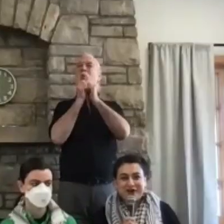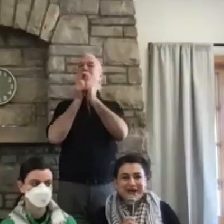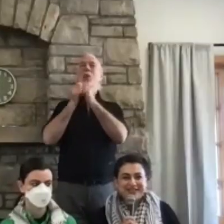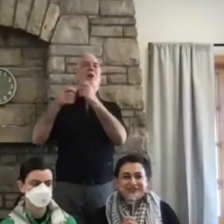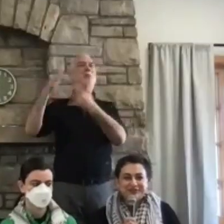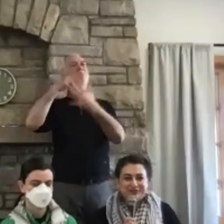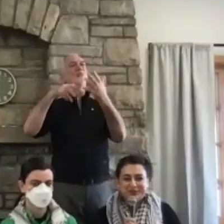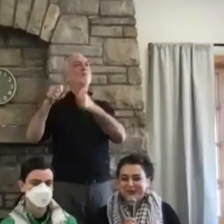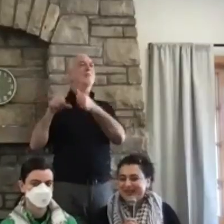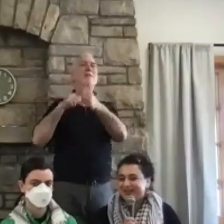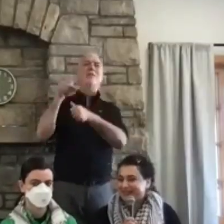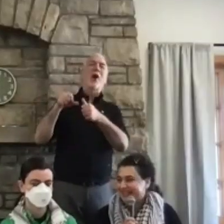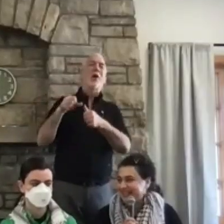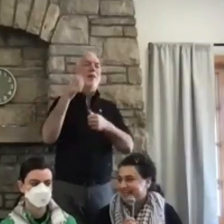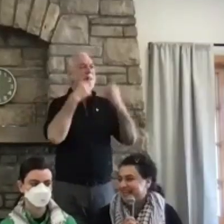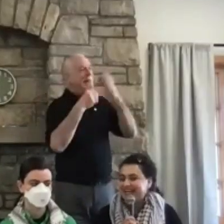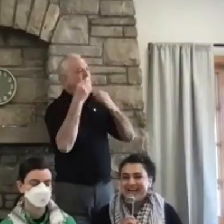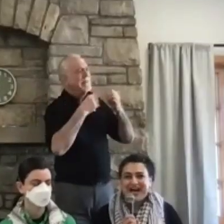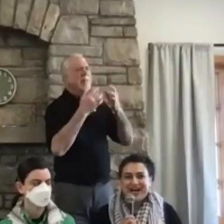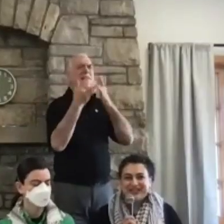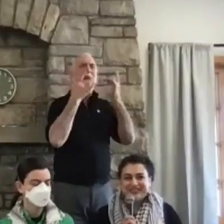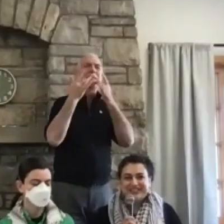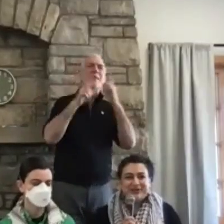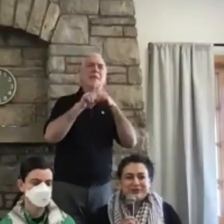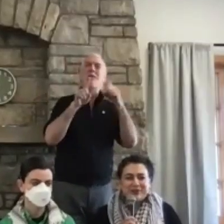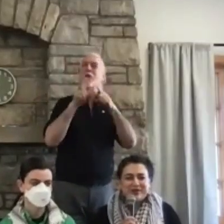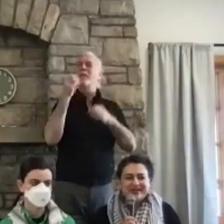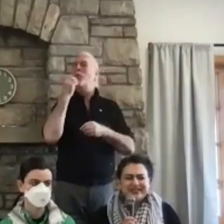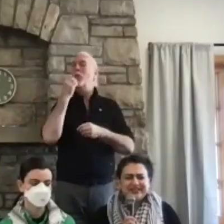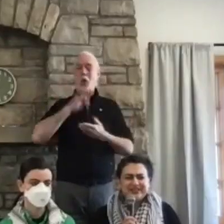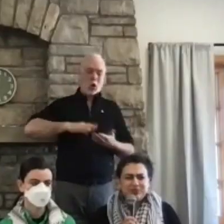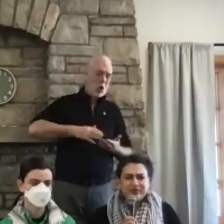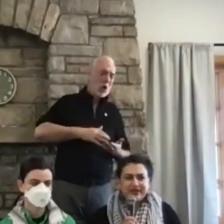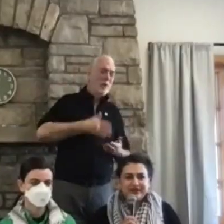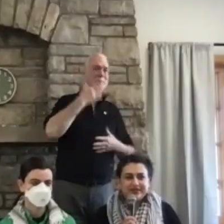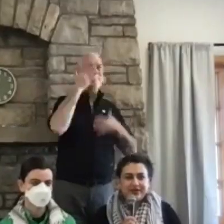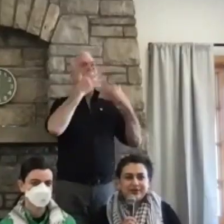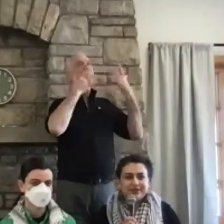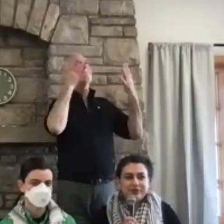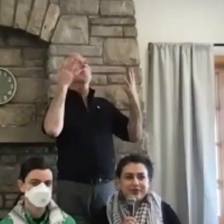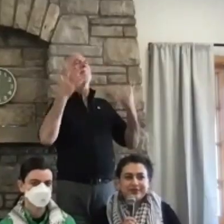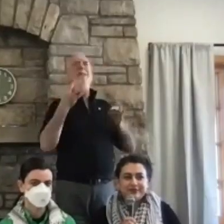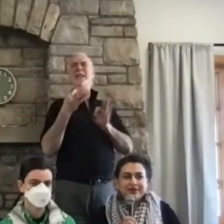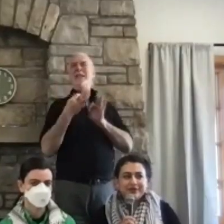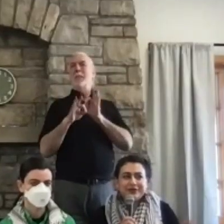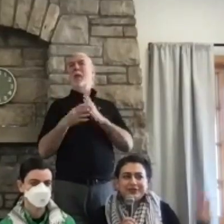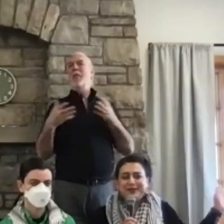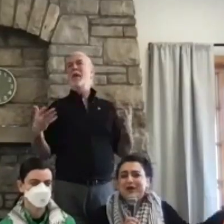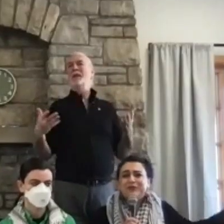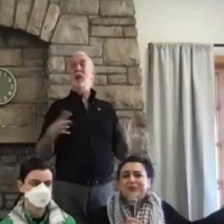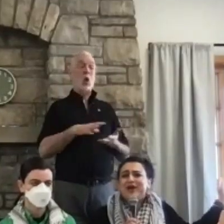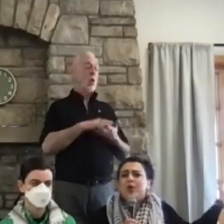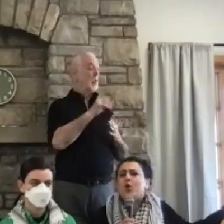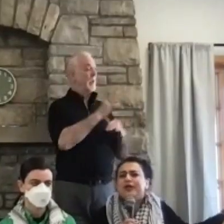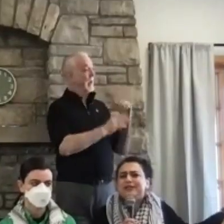of trying different food and cooking and the different aromas and the simple things, you know, simple things of learning to